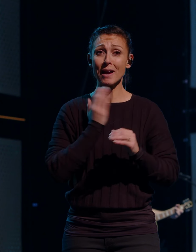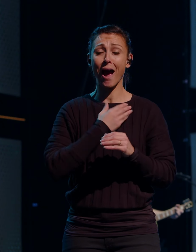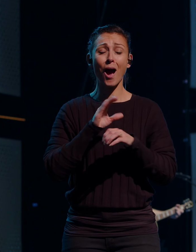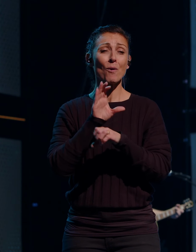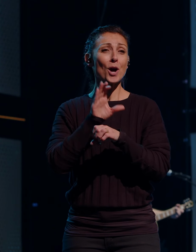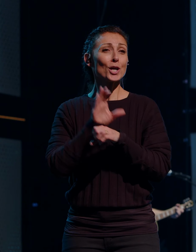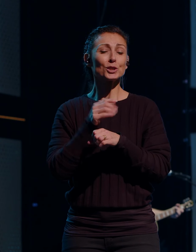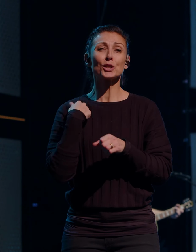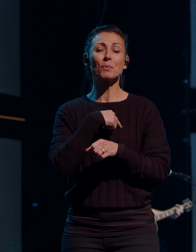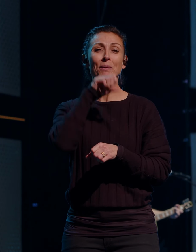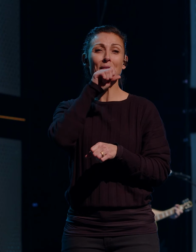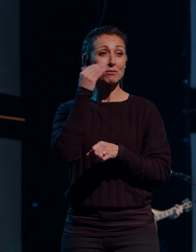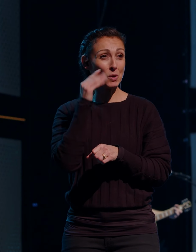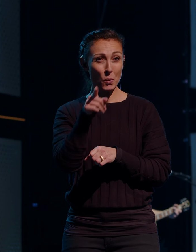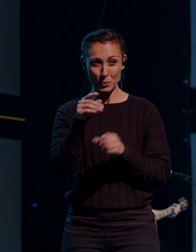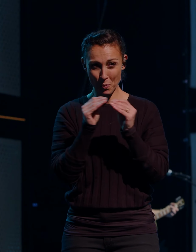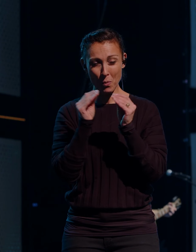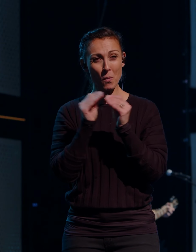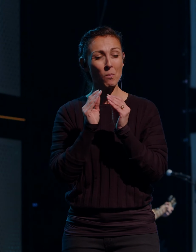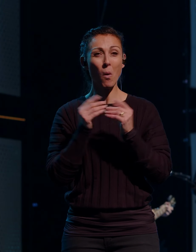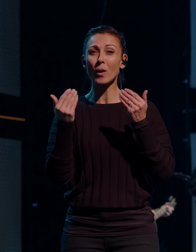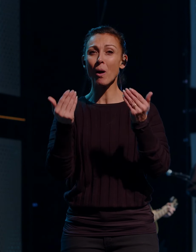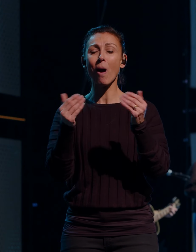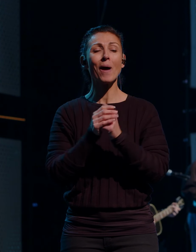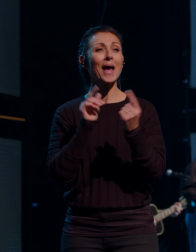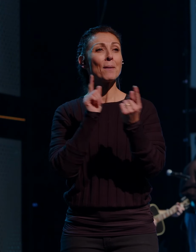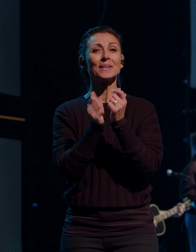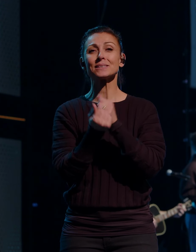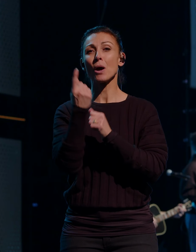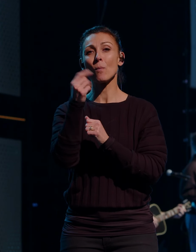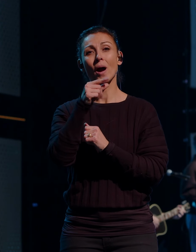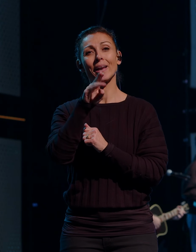Central. If you'd like some prayer, come on down to the front. We'll have prayer partners waiting just